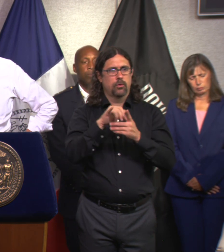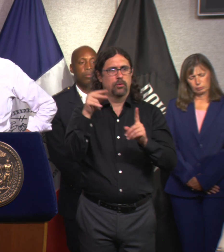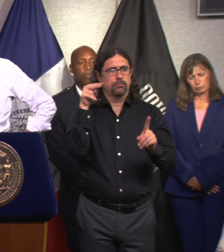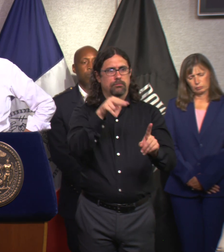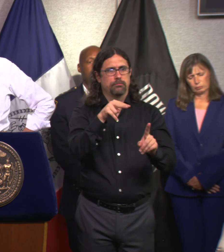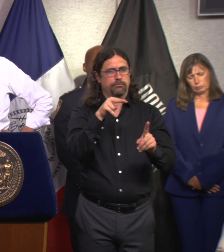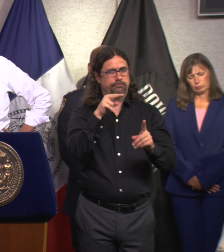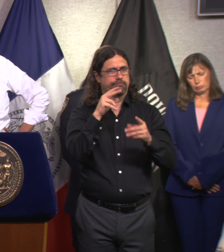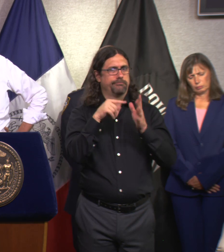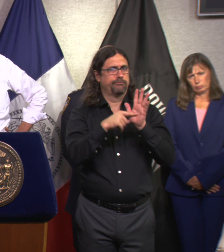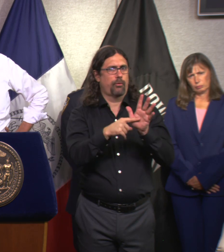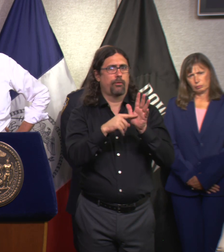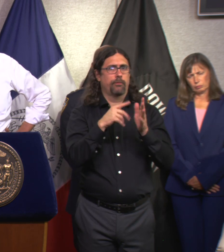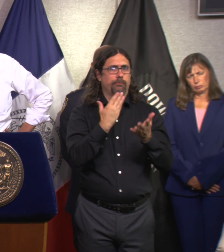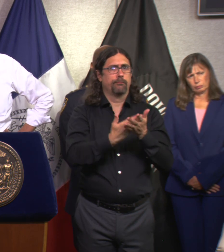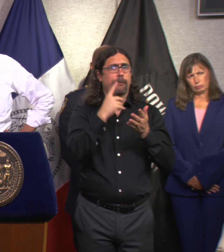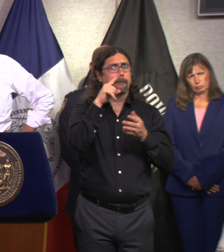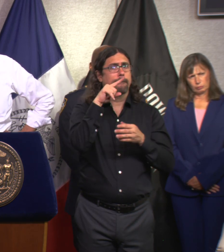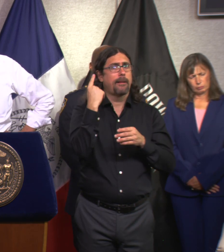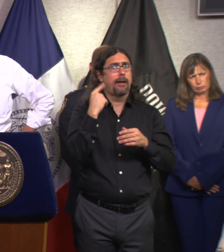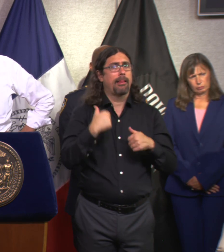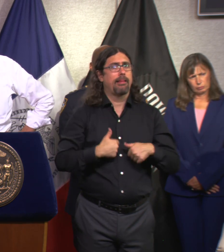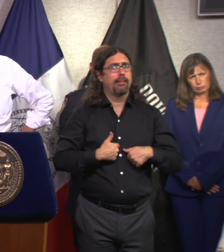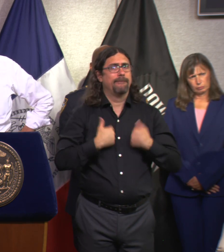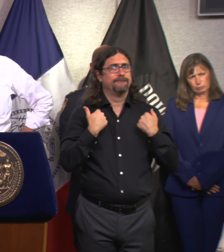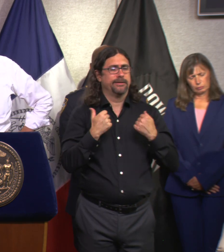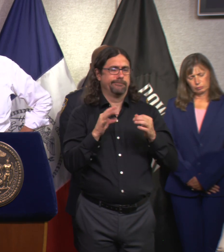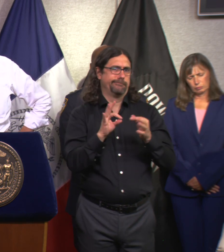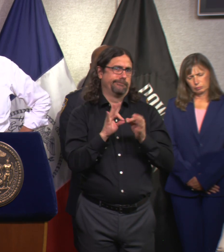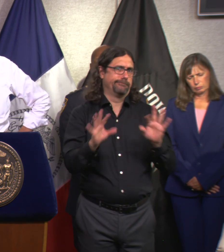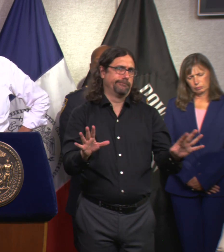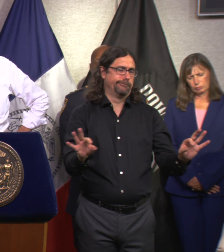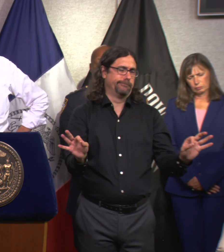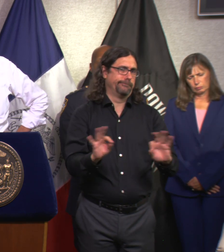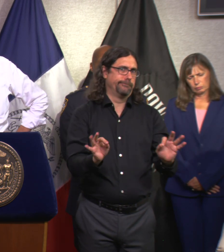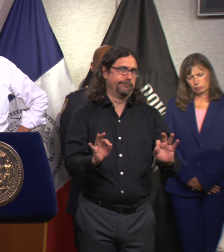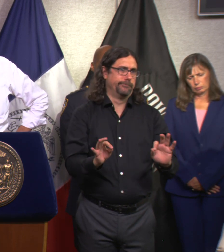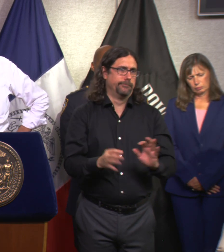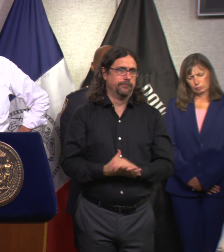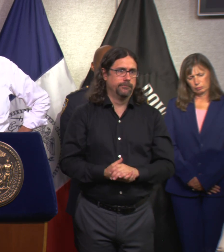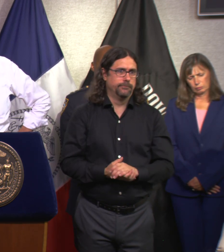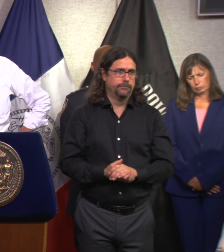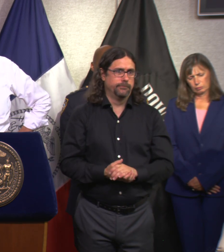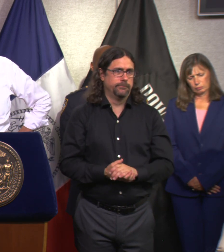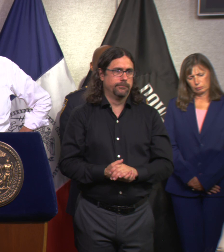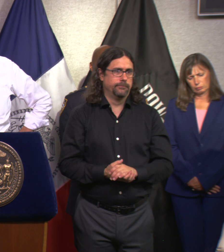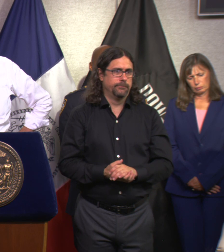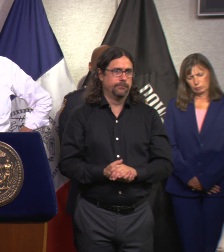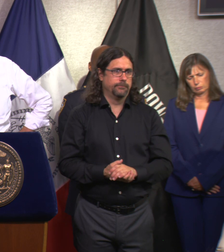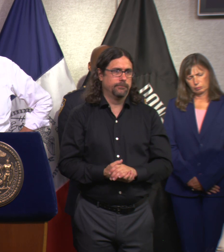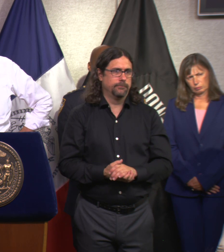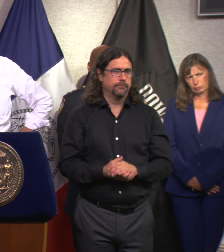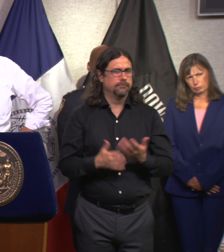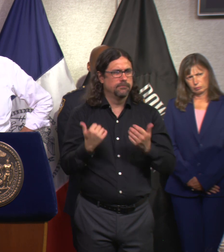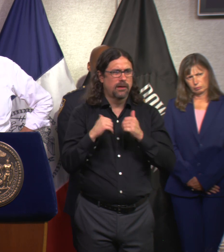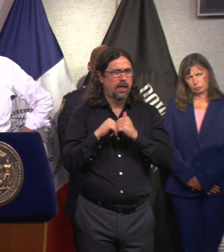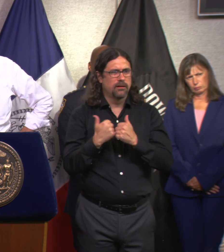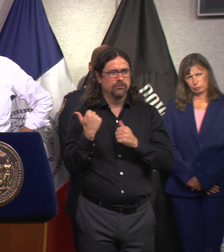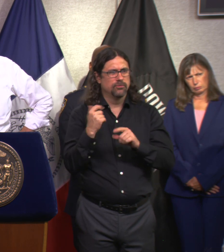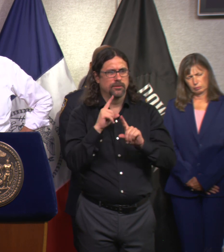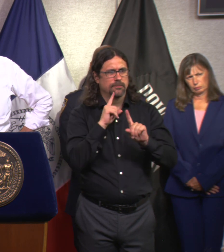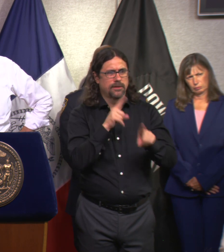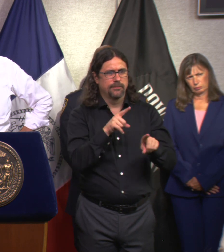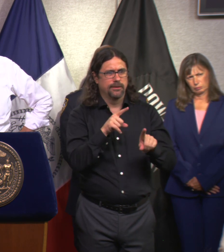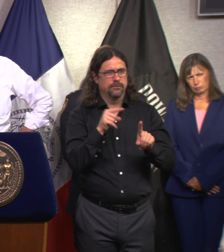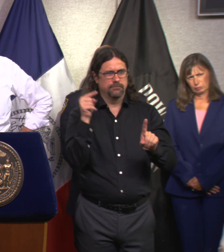wondering, how do you handle that criticism? How do you respond to that? And what do you say specifically to Black voters when you